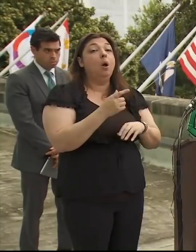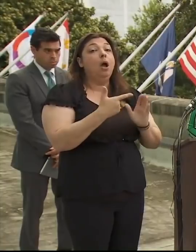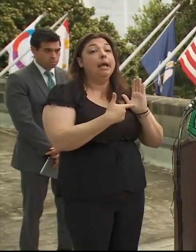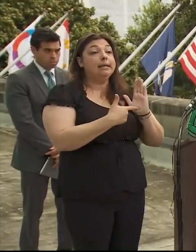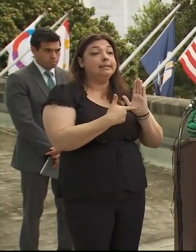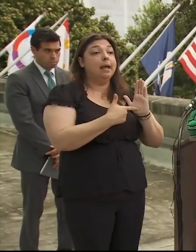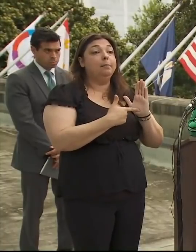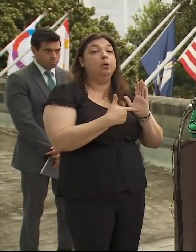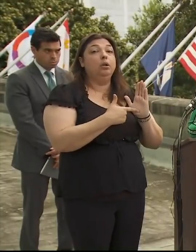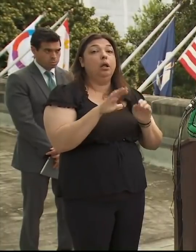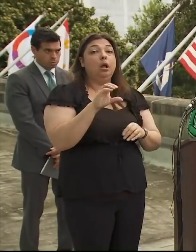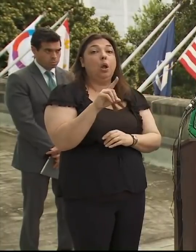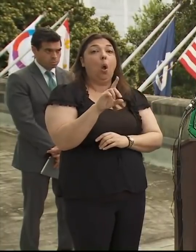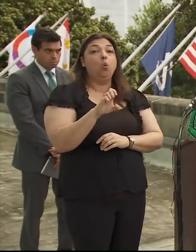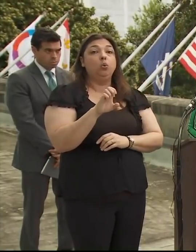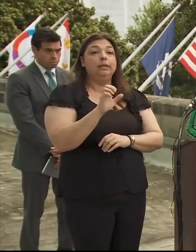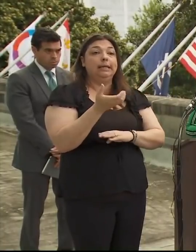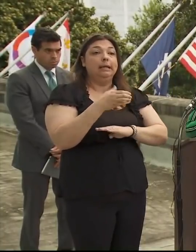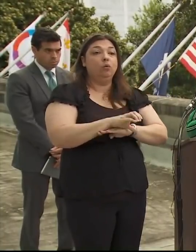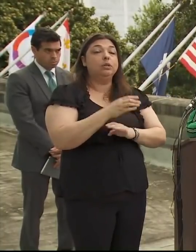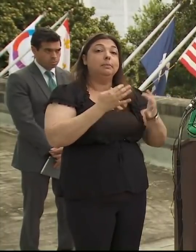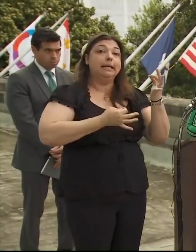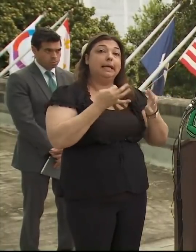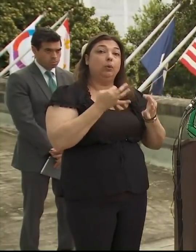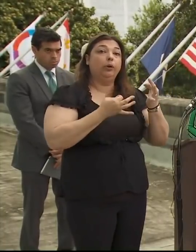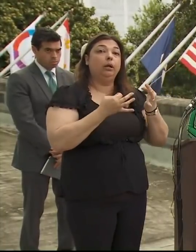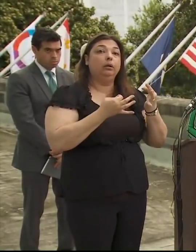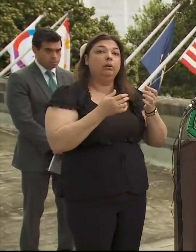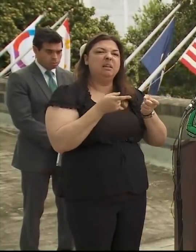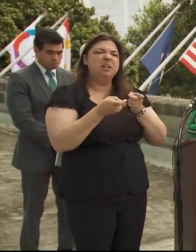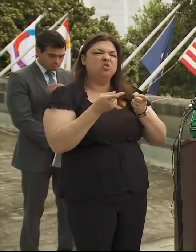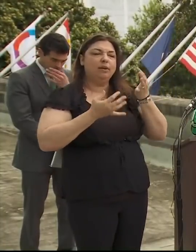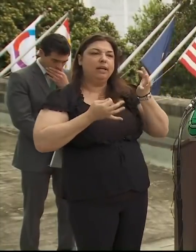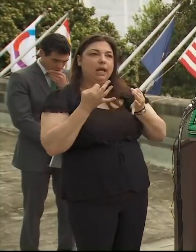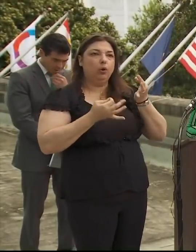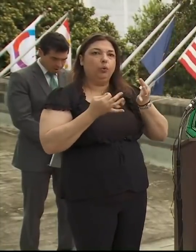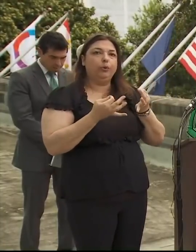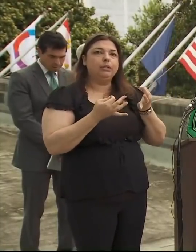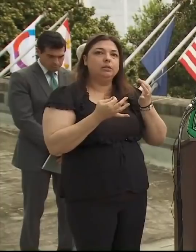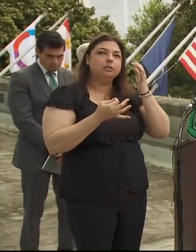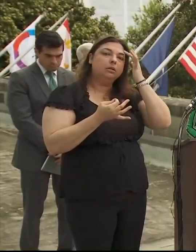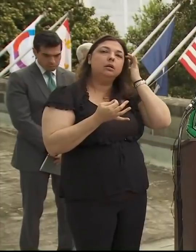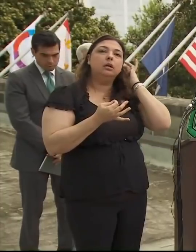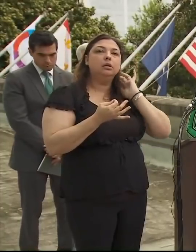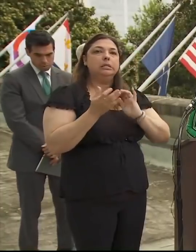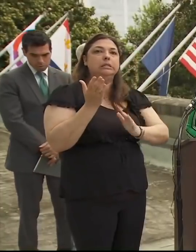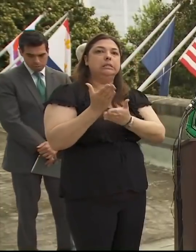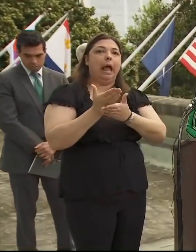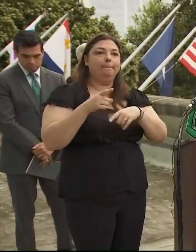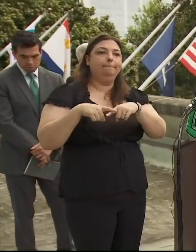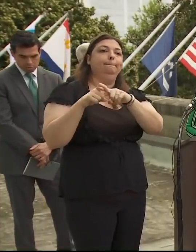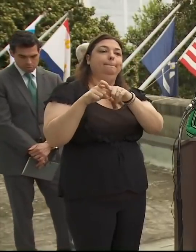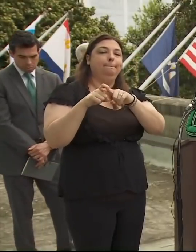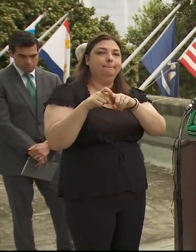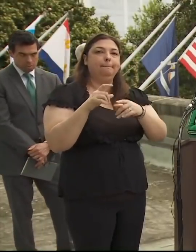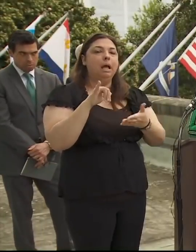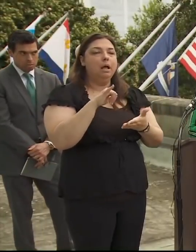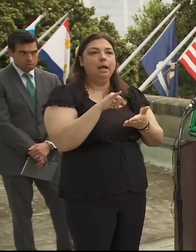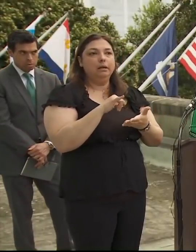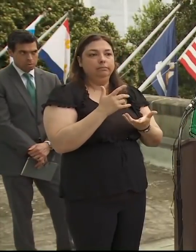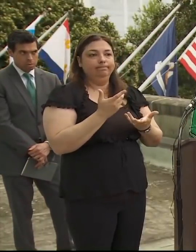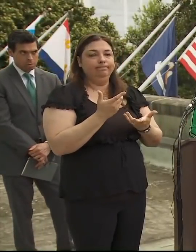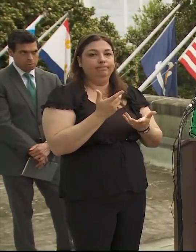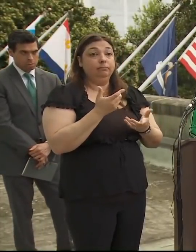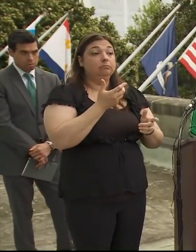example is code enforcement hearings, like those administrative hearings that have come to a screeching halt. And that has not